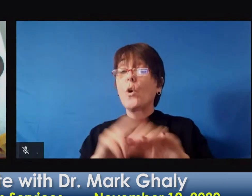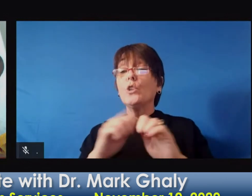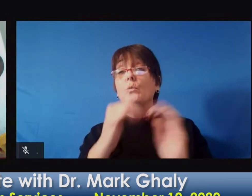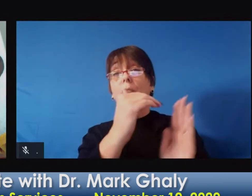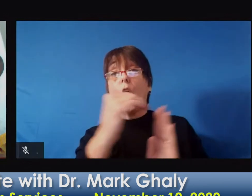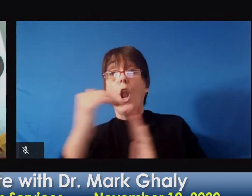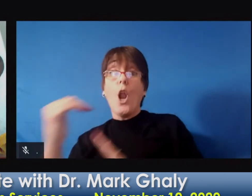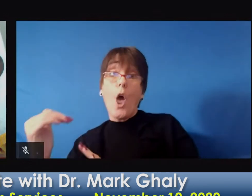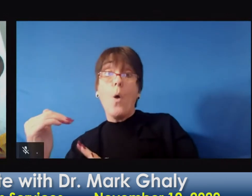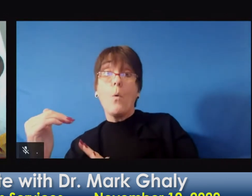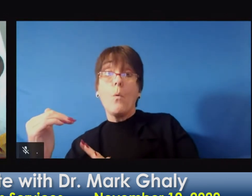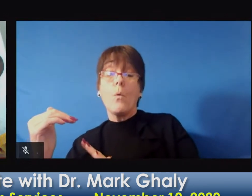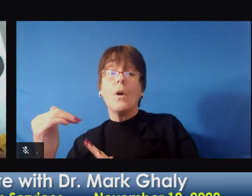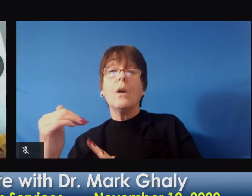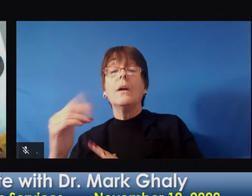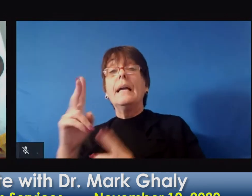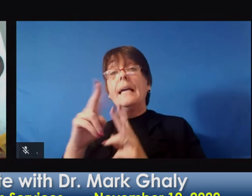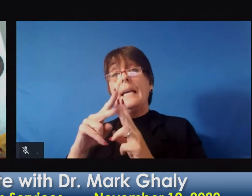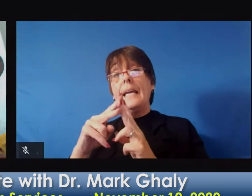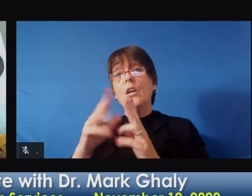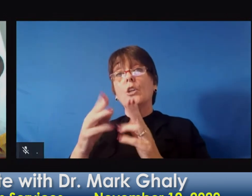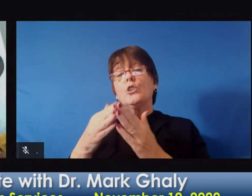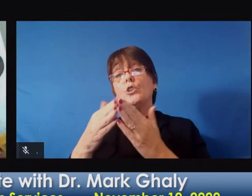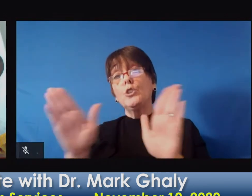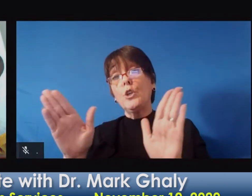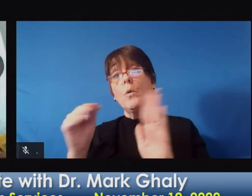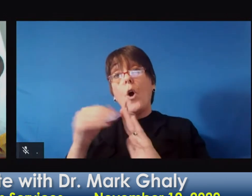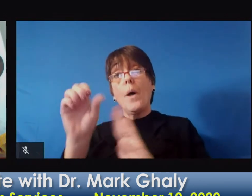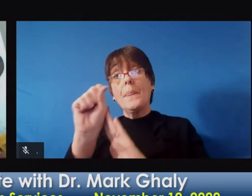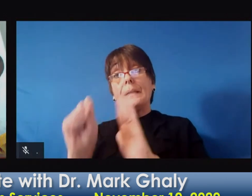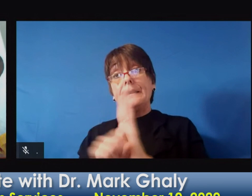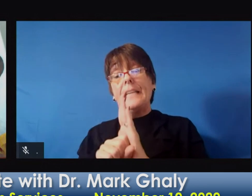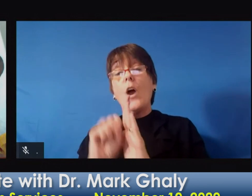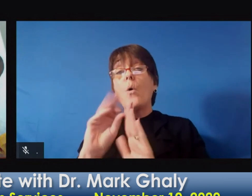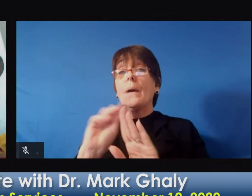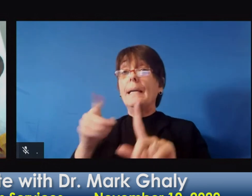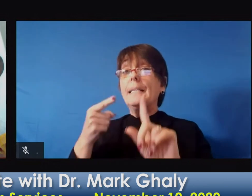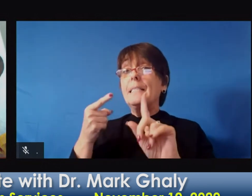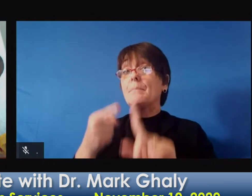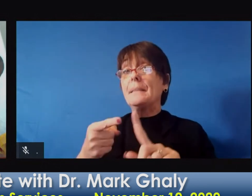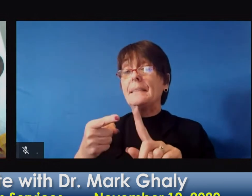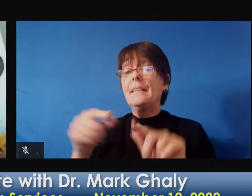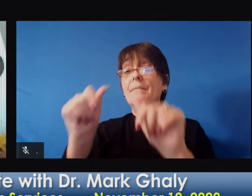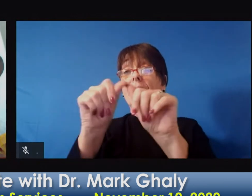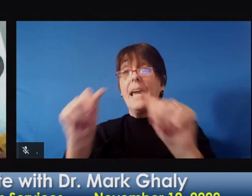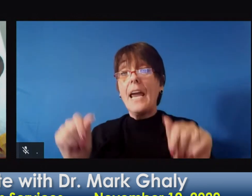of transmission, either generally across the state or in specific regions